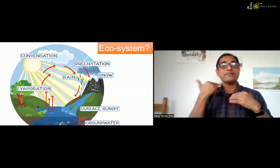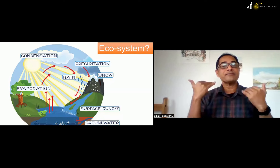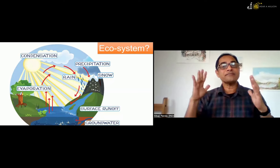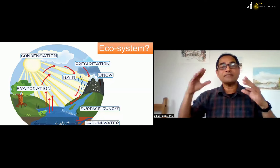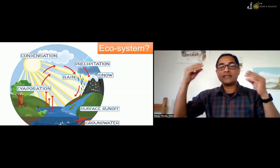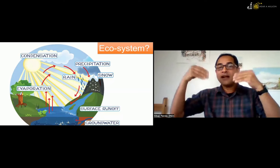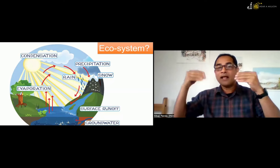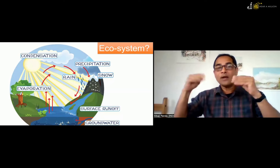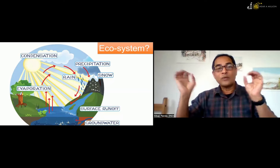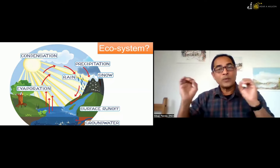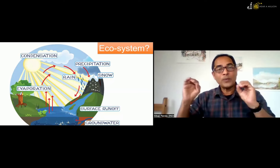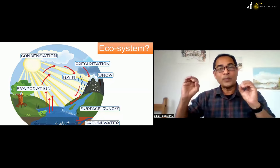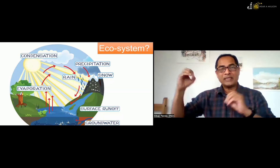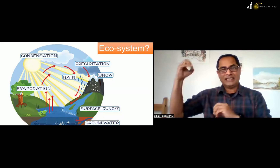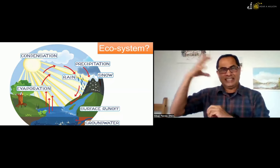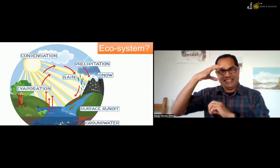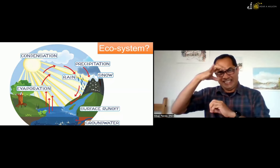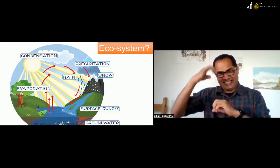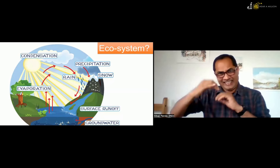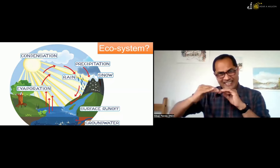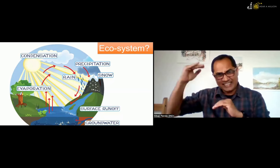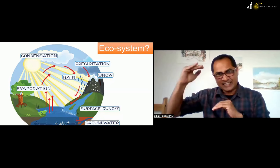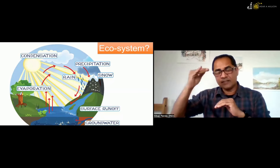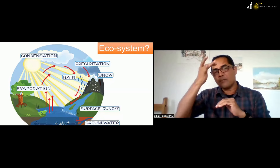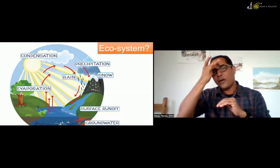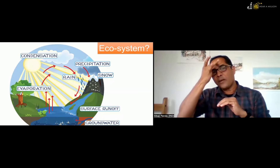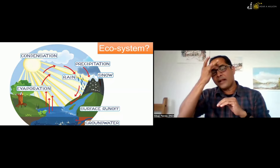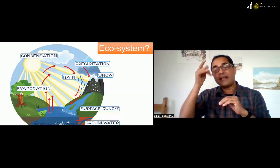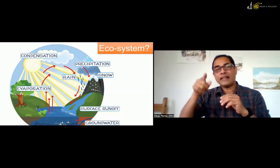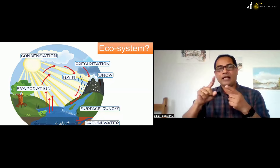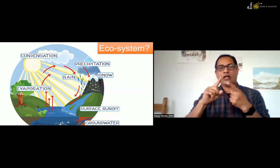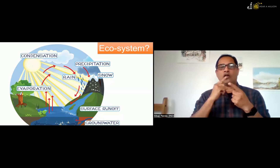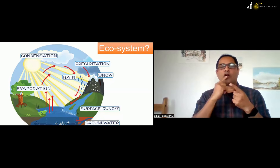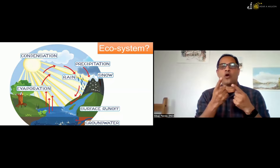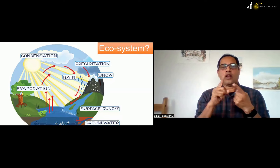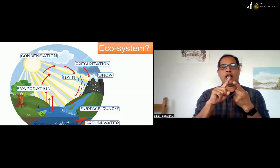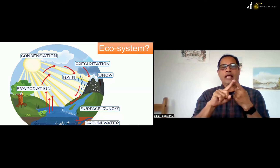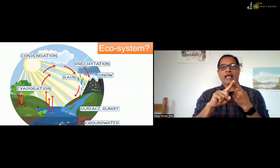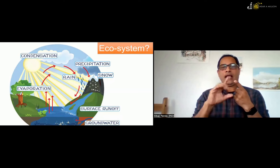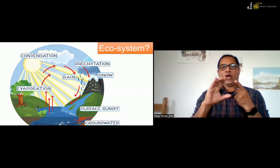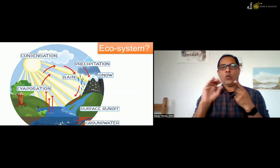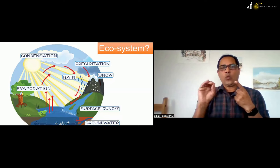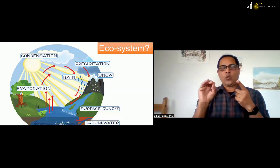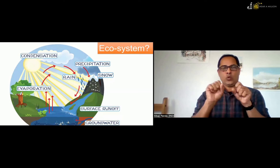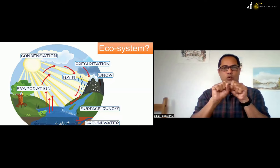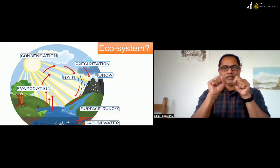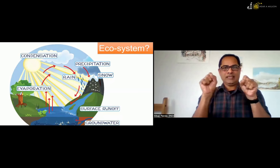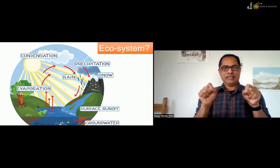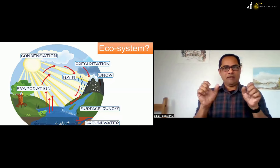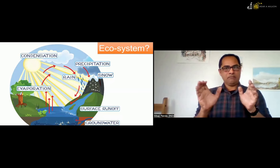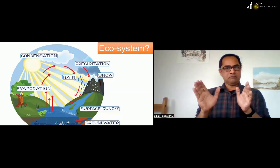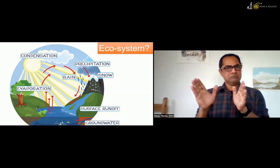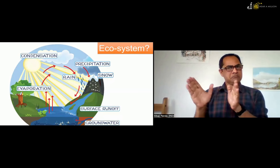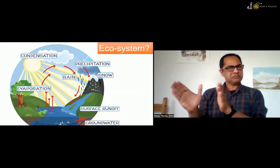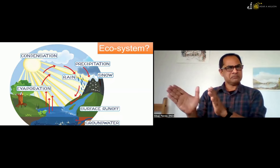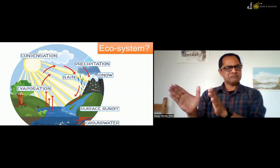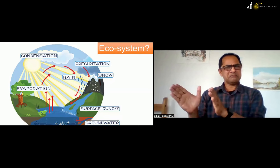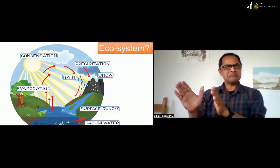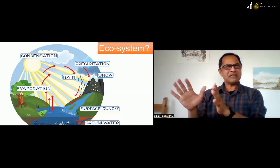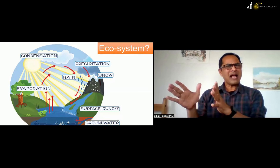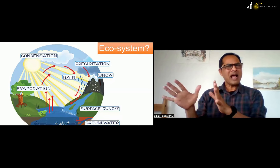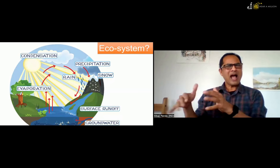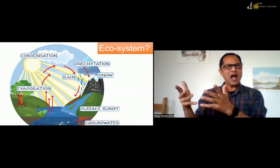deforestation. And without rain, there would be excessive or extreme heat, and that would